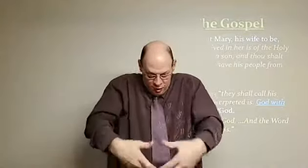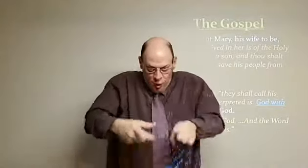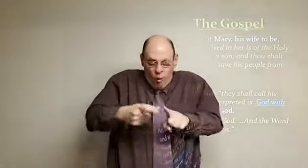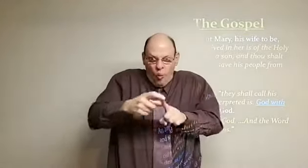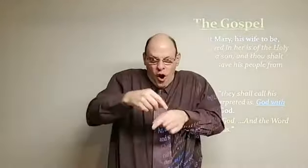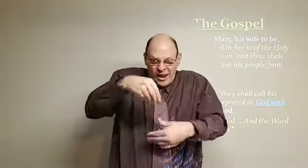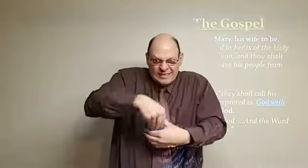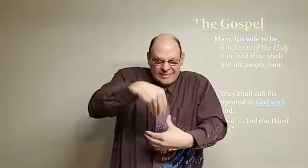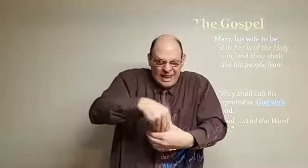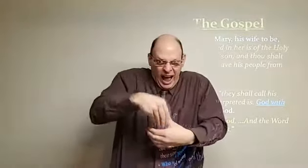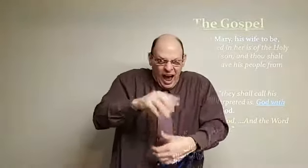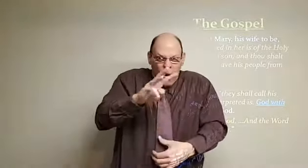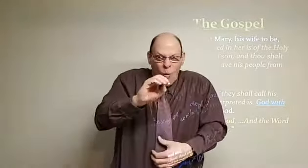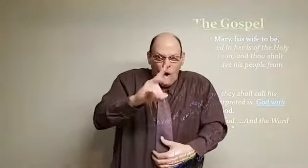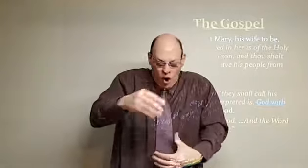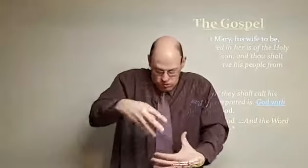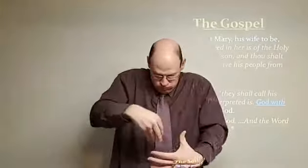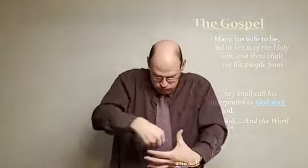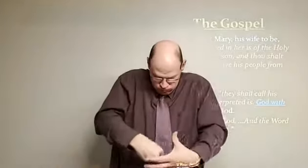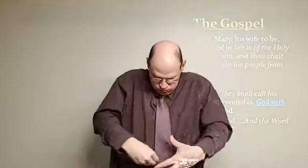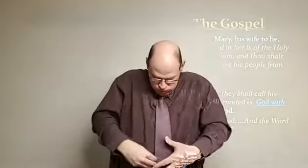and the Holy Ghost